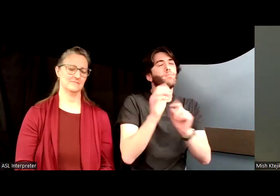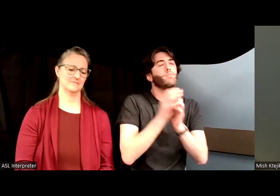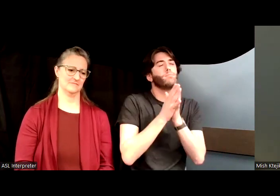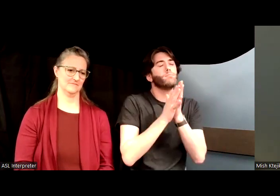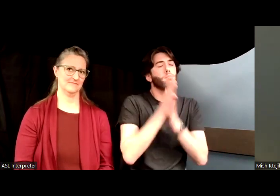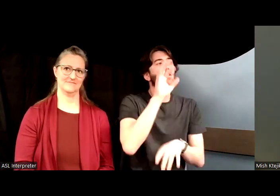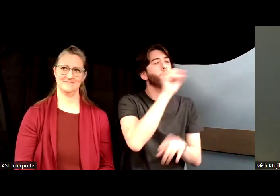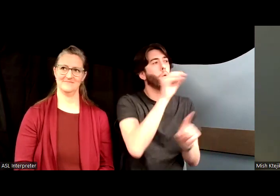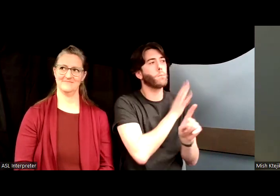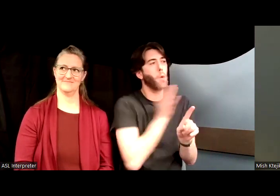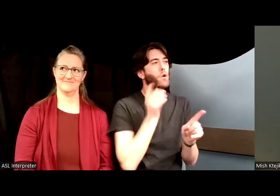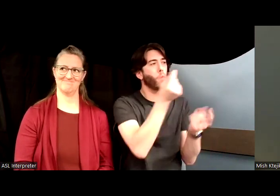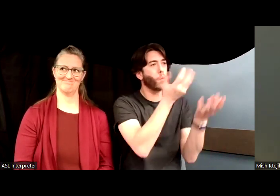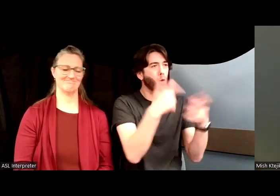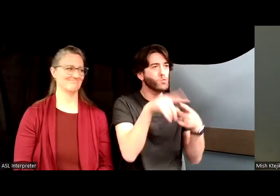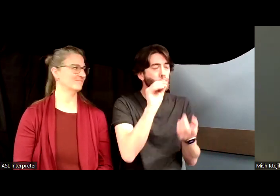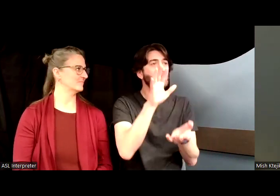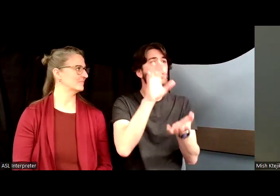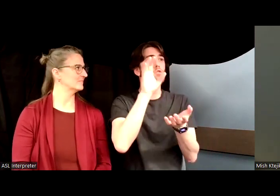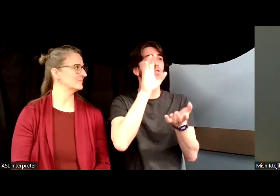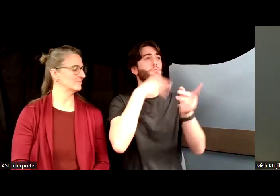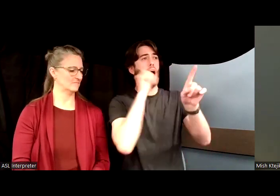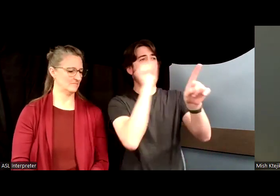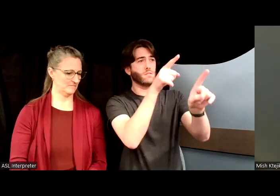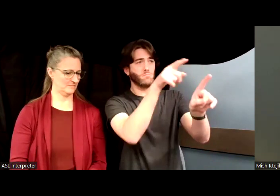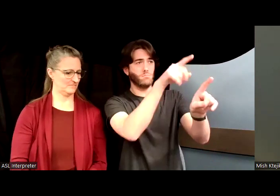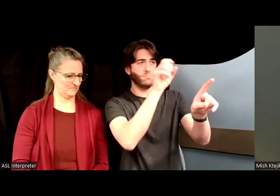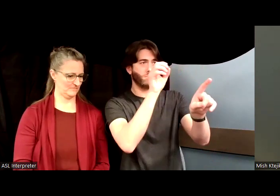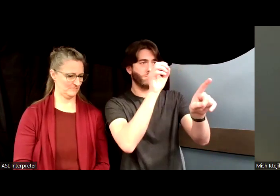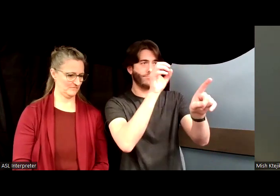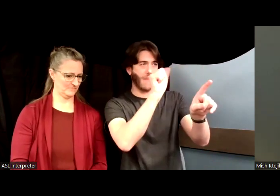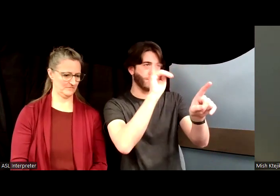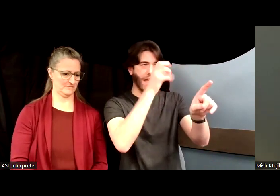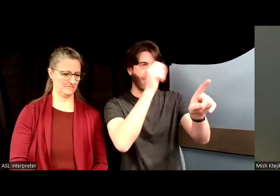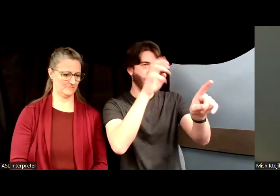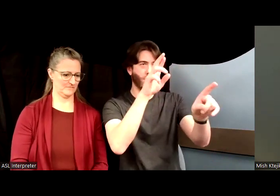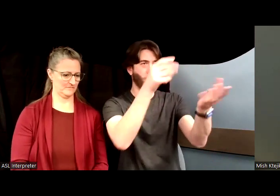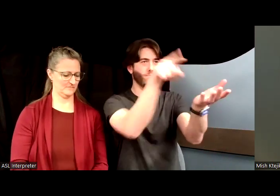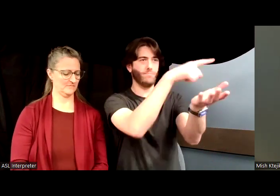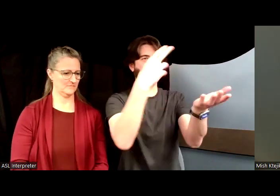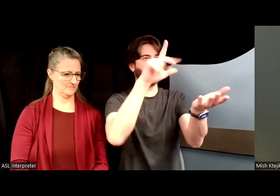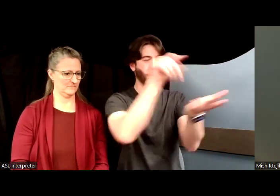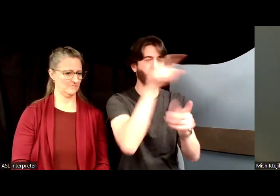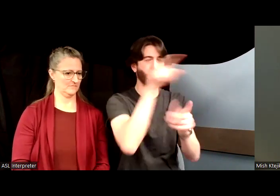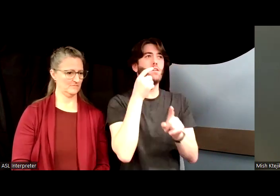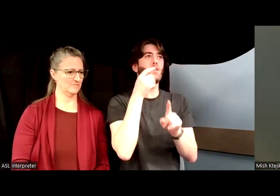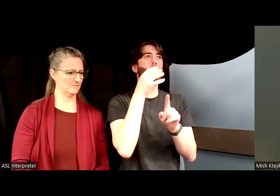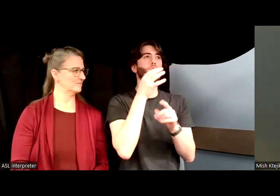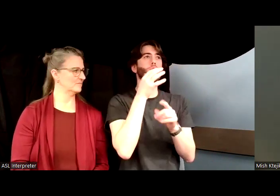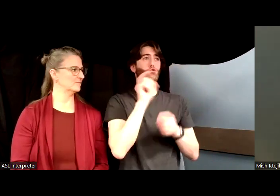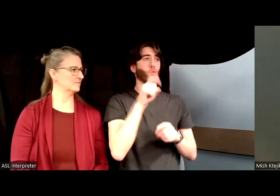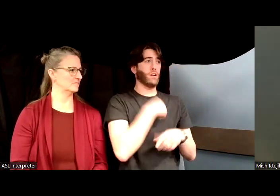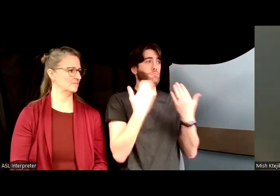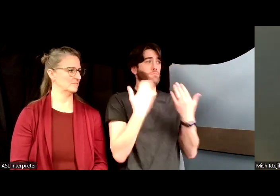Okay, so I don't think about what I'm gonna say. So the board, what would you like to do? So I want to ask Sandy and Heather,